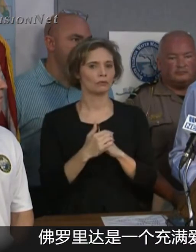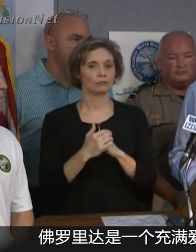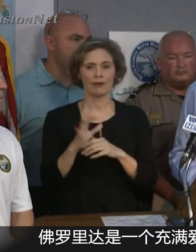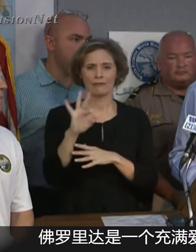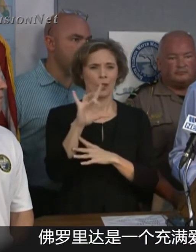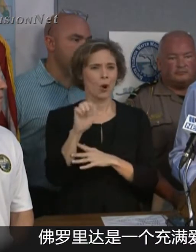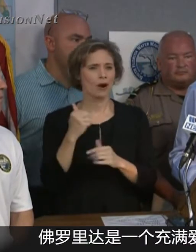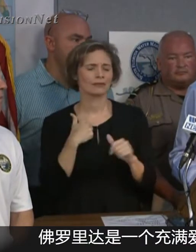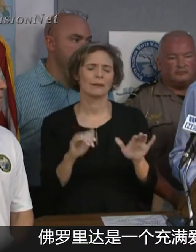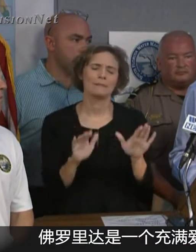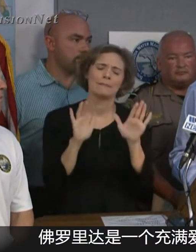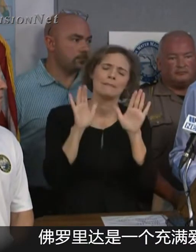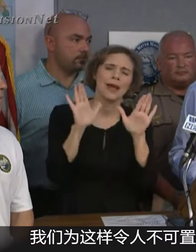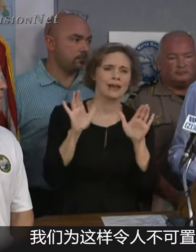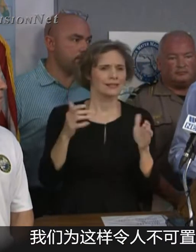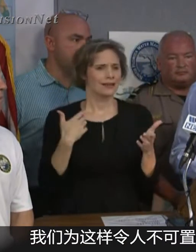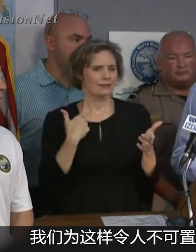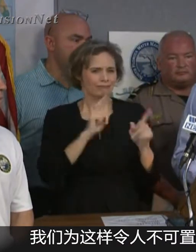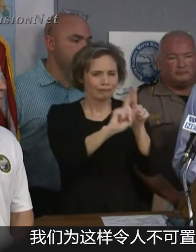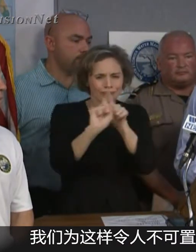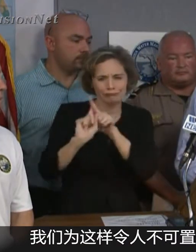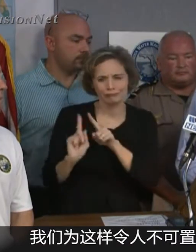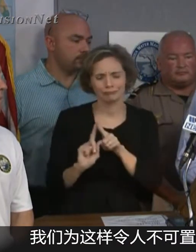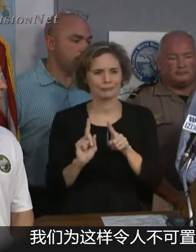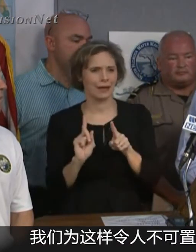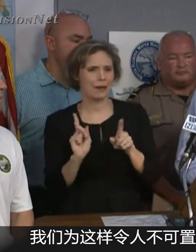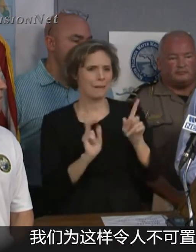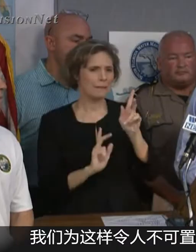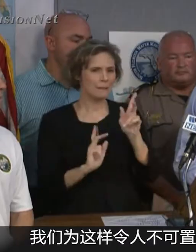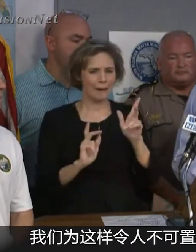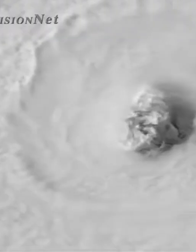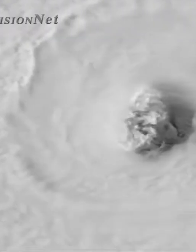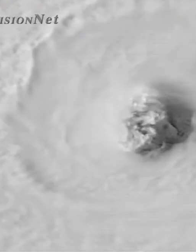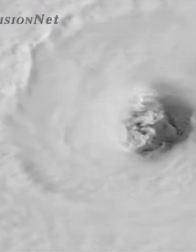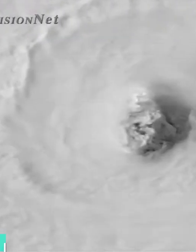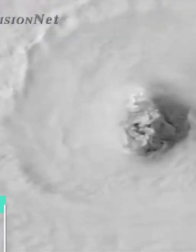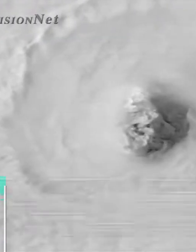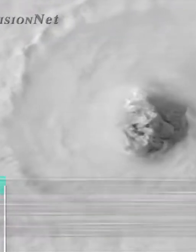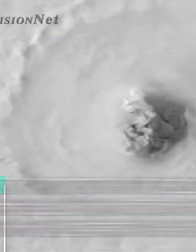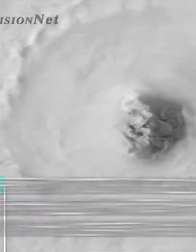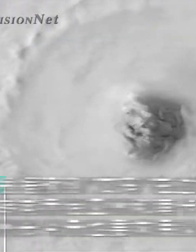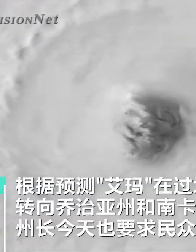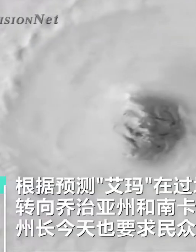amazing melting pot of loving people, and I'm proud of this incredible state.